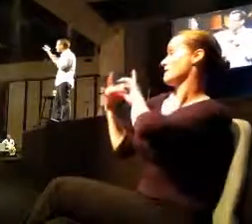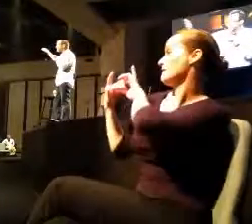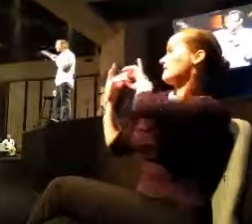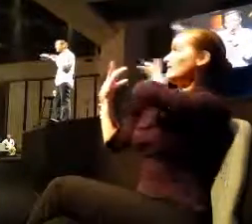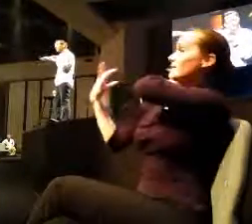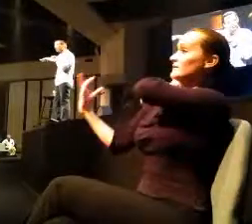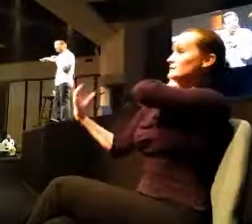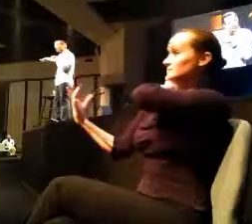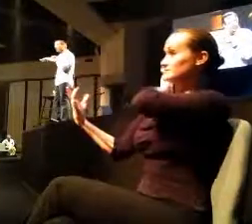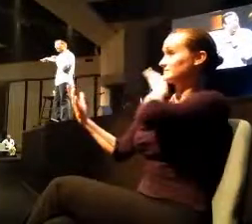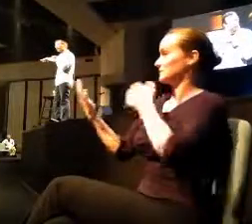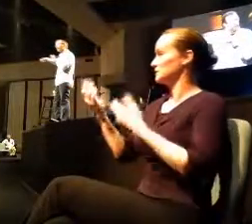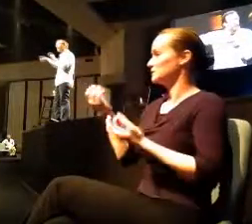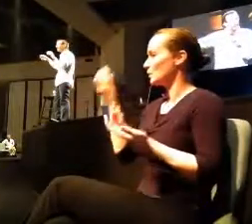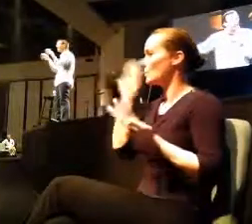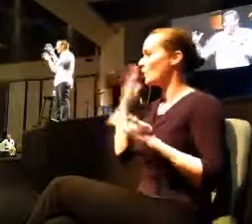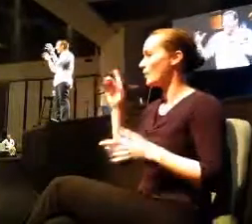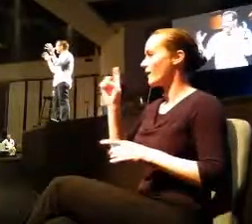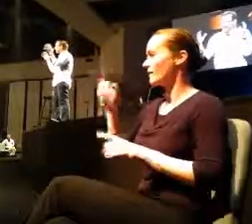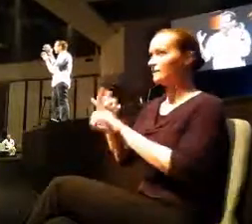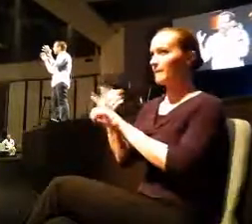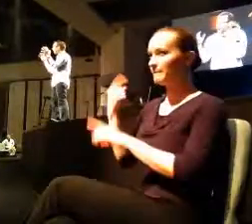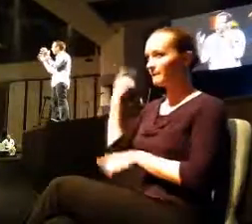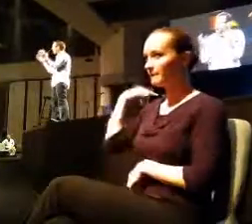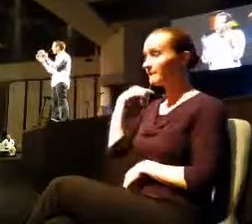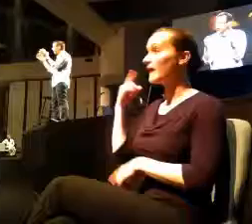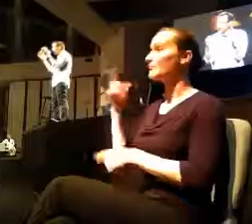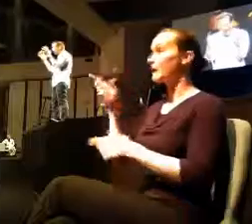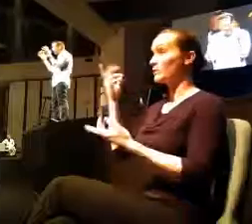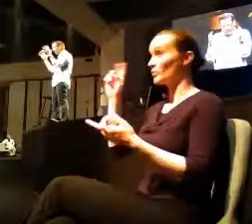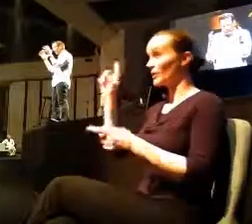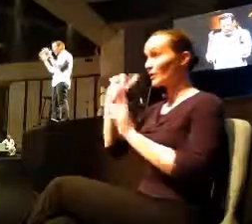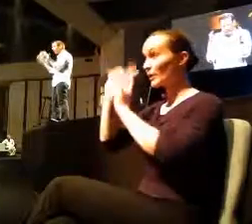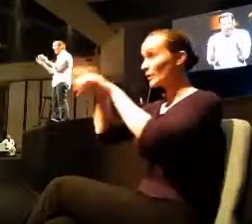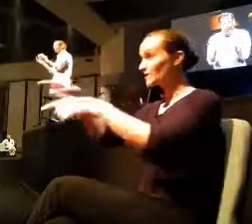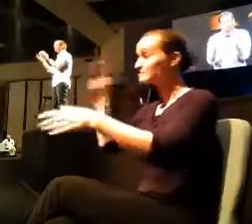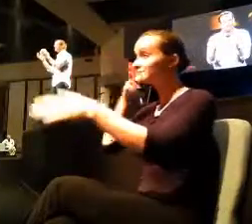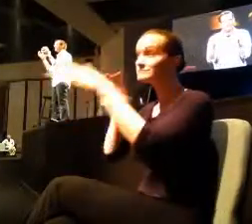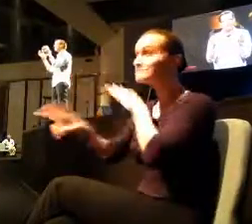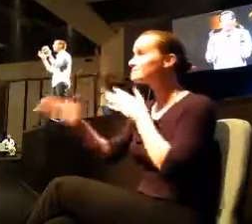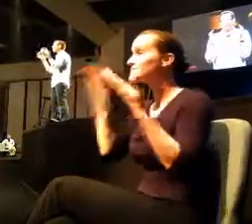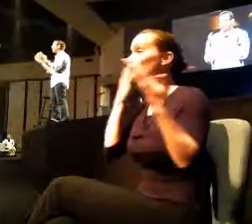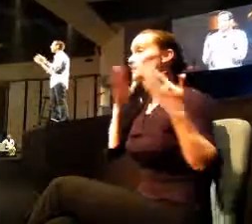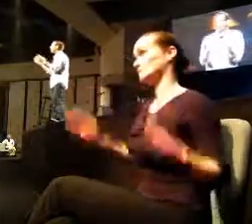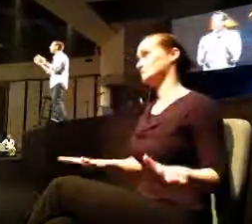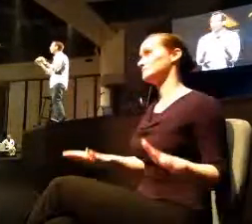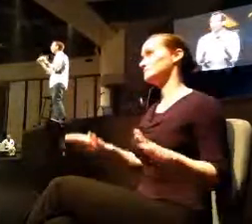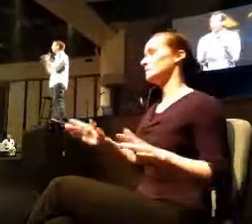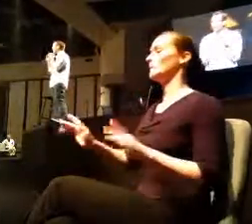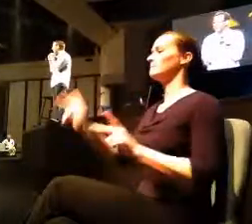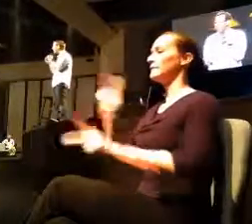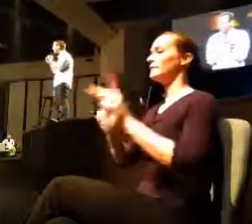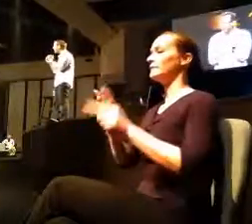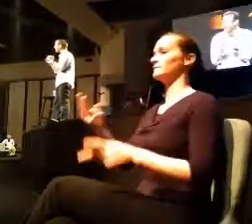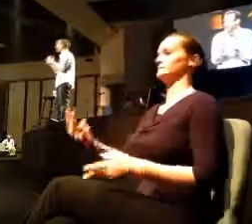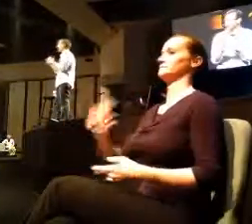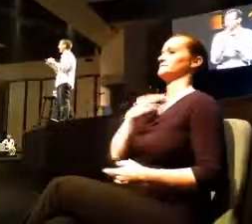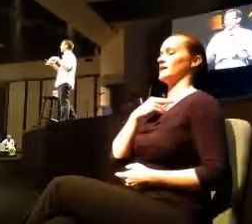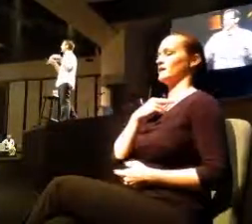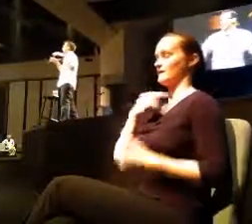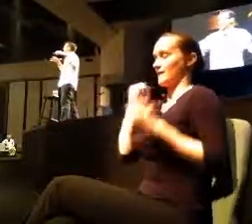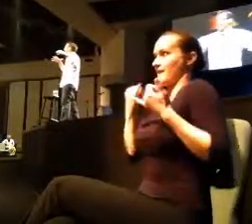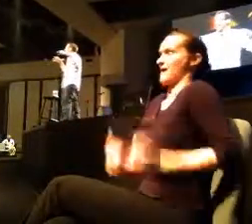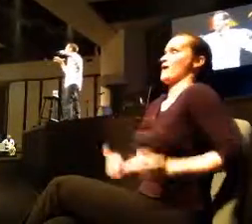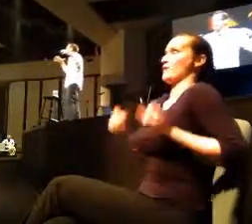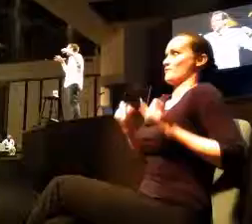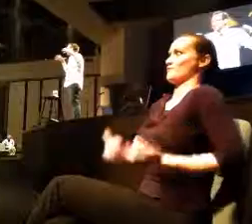lost its sense of the future and where it's going. And as Ryan talked about, people get trapped in this kind of present moment that is very, very